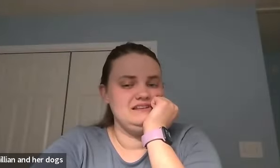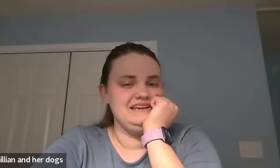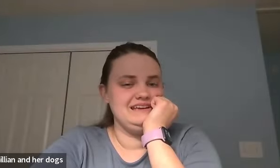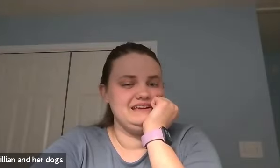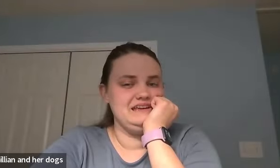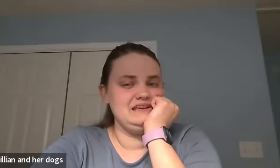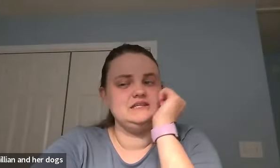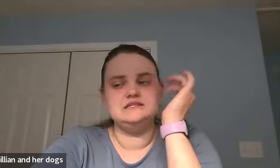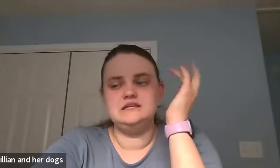Garlic,